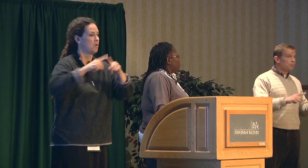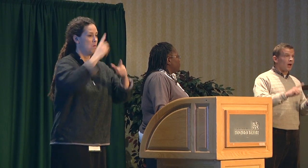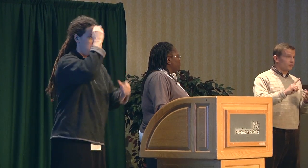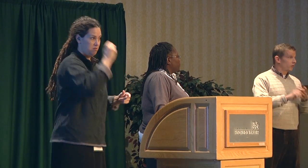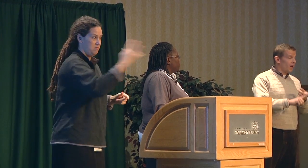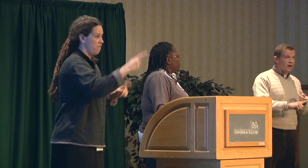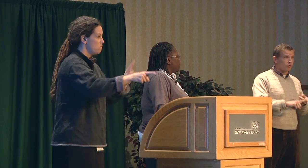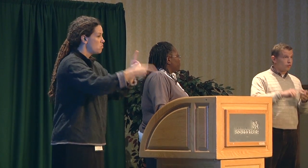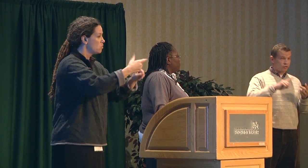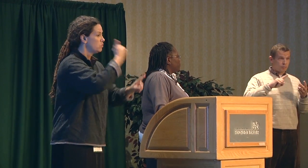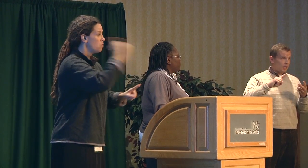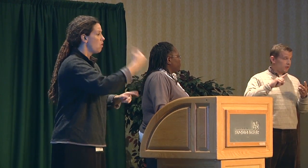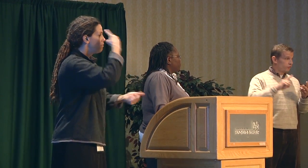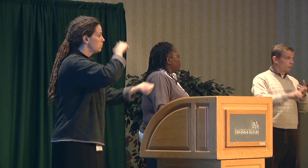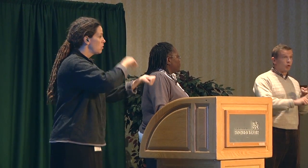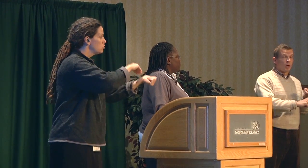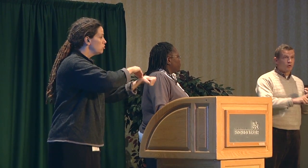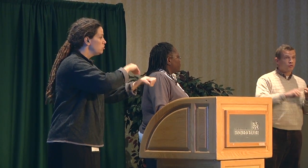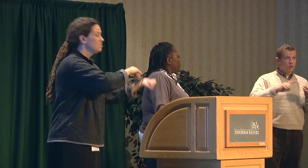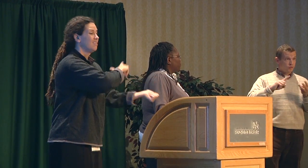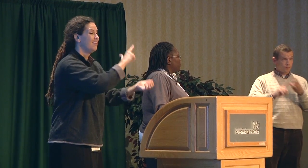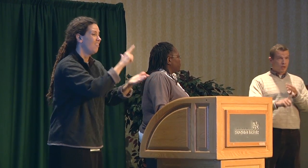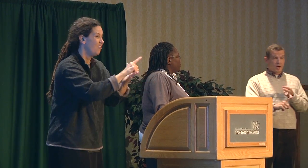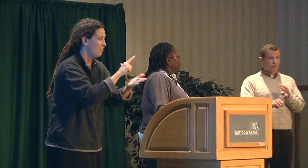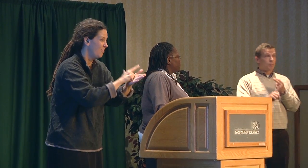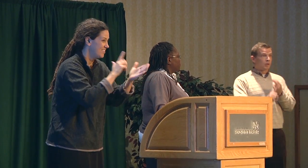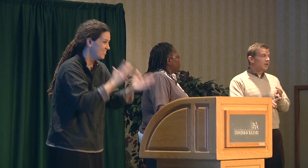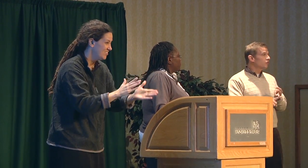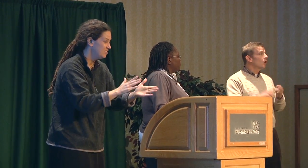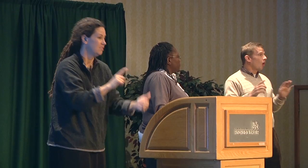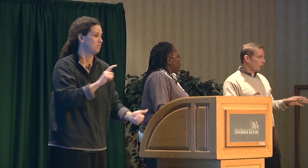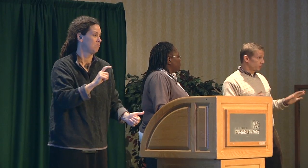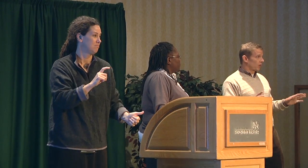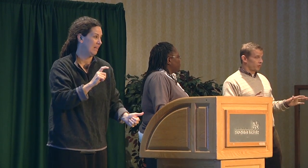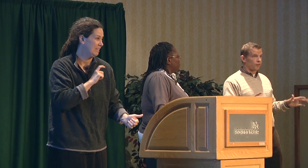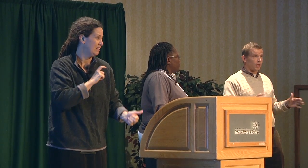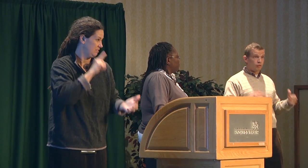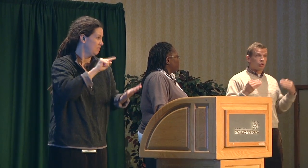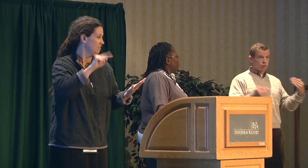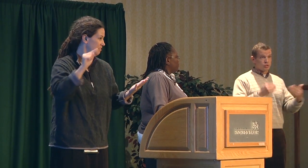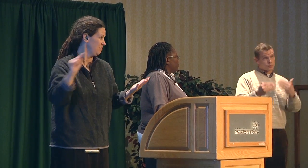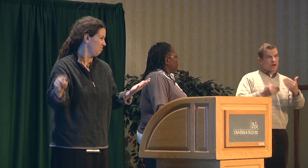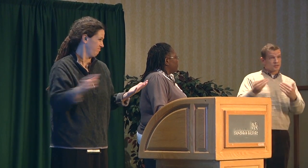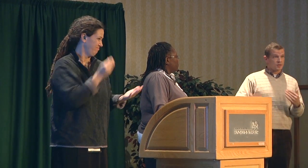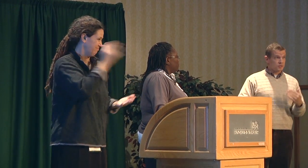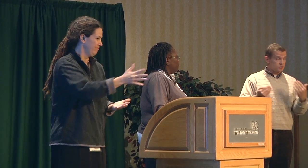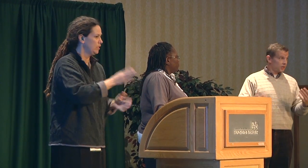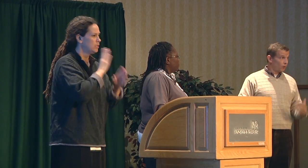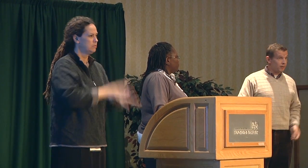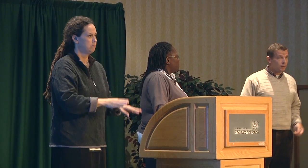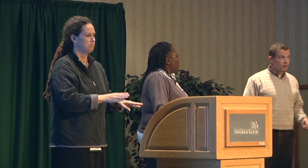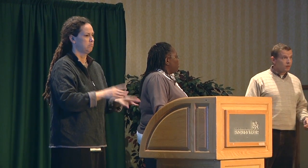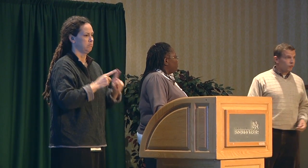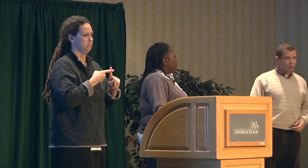call, and this applies to doctors, this applies to lawyers, this applies to police, all these kinds of things. You can use this process in the